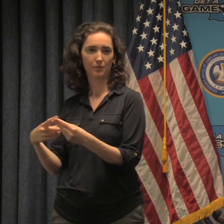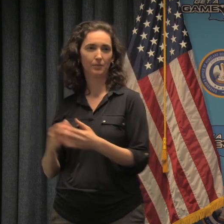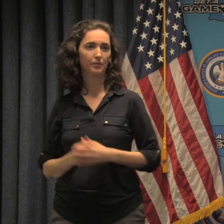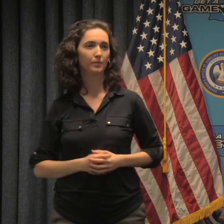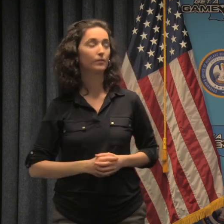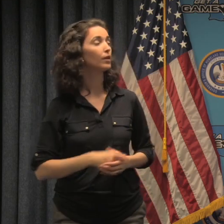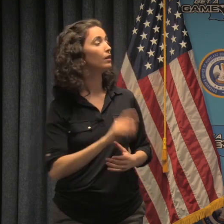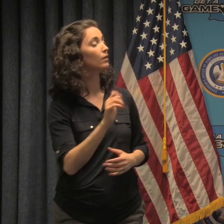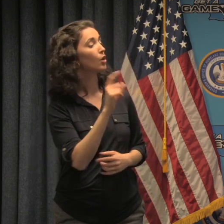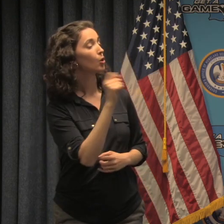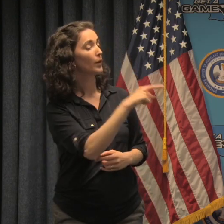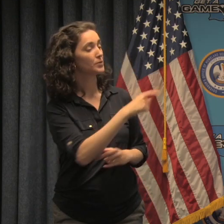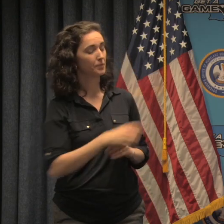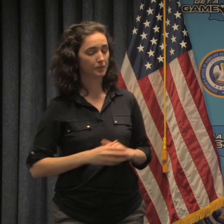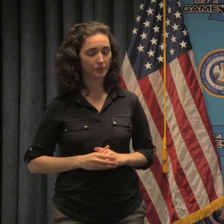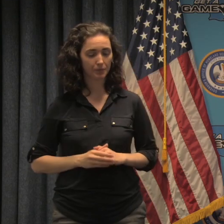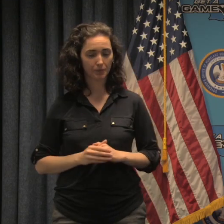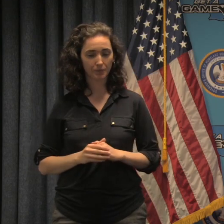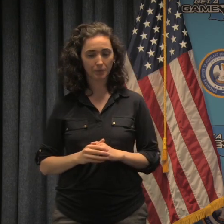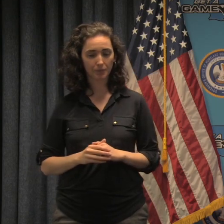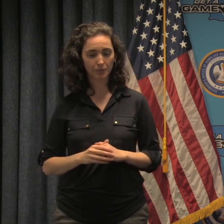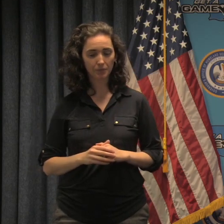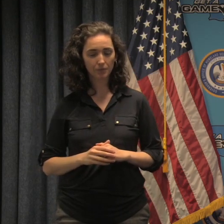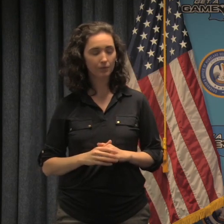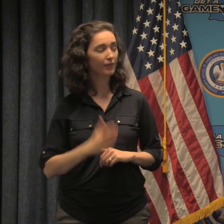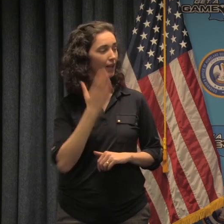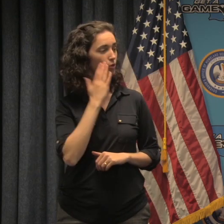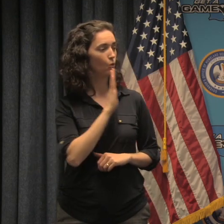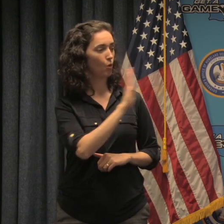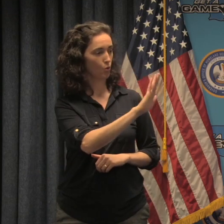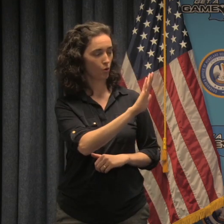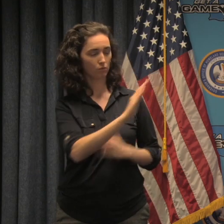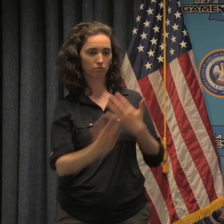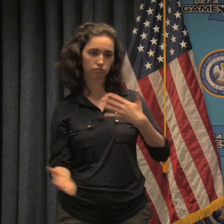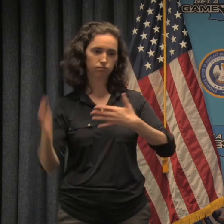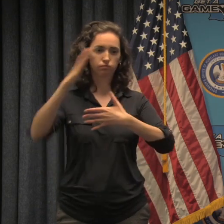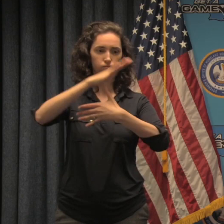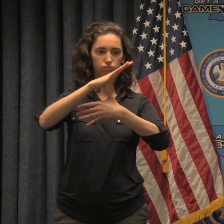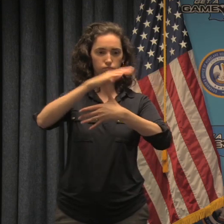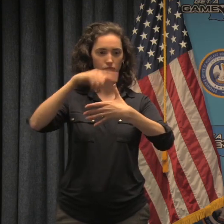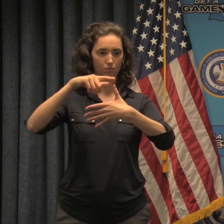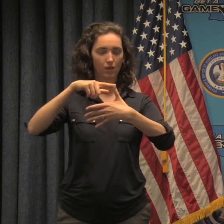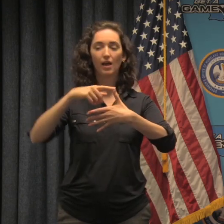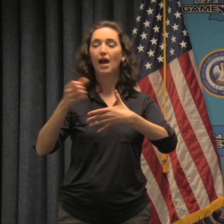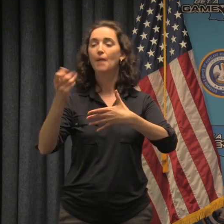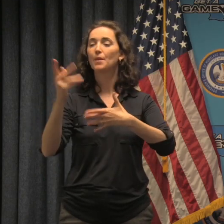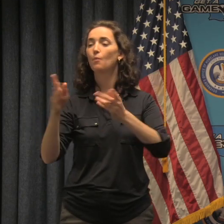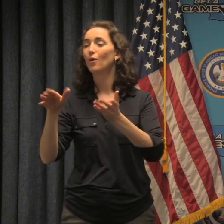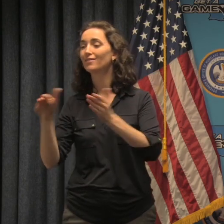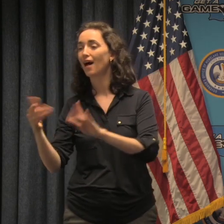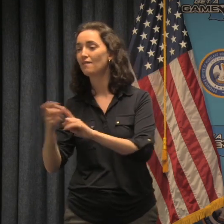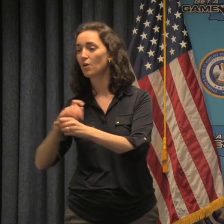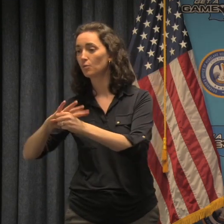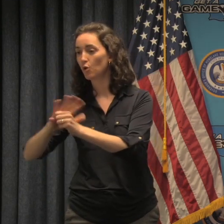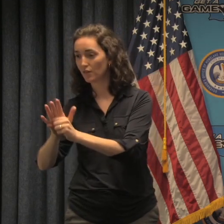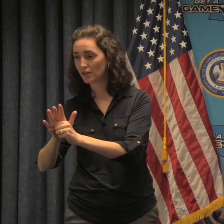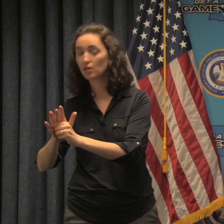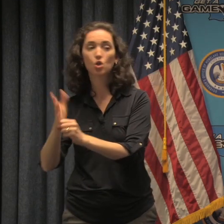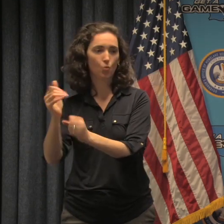Another question. I know your main priority is limiting COVID-19 deaths, but how much do you think